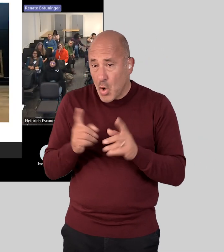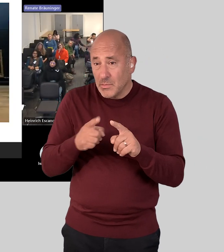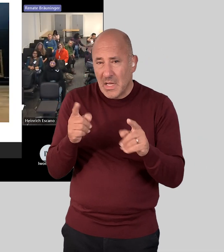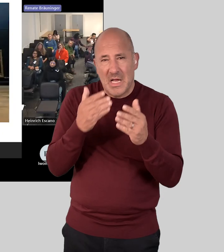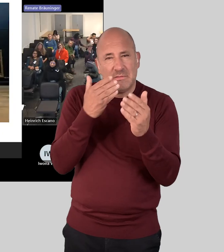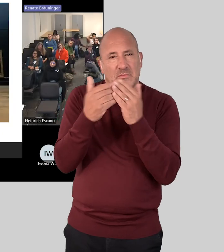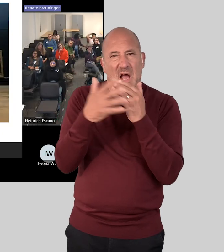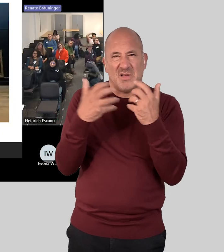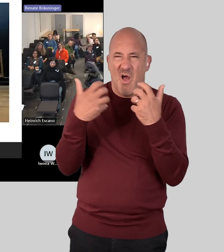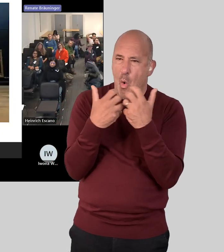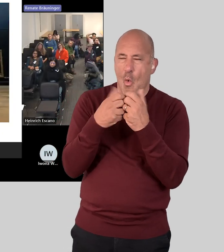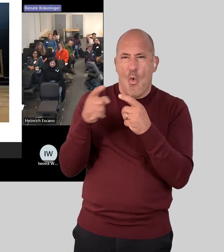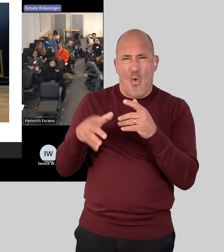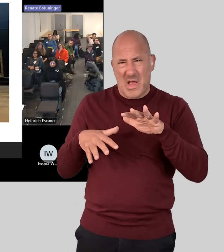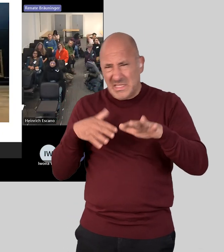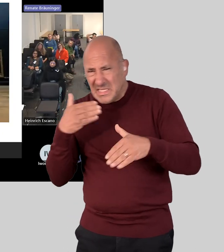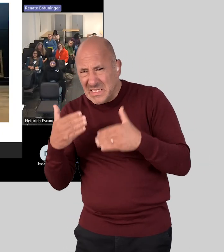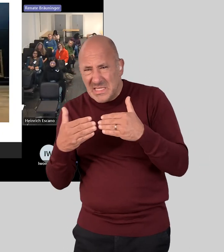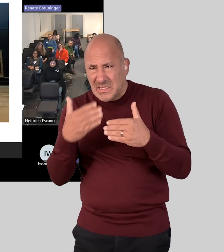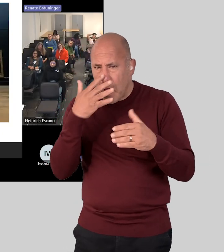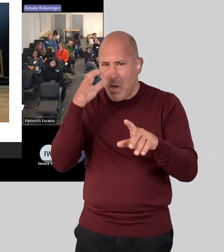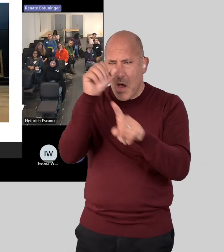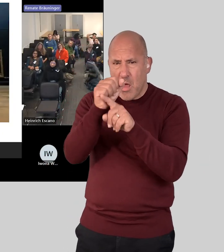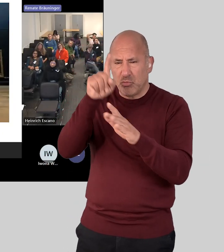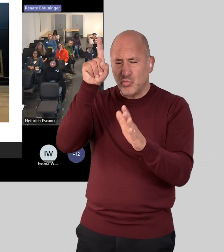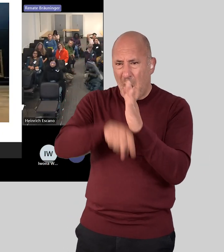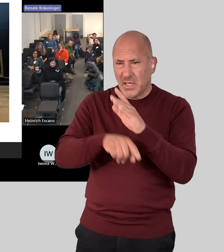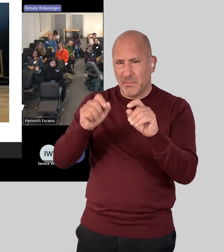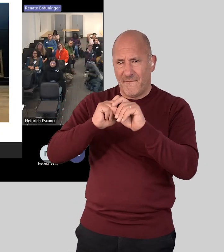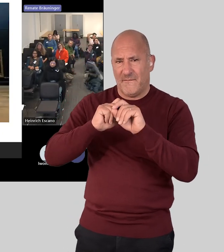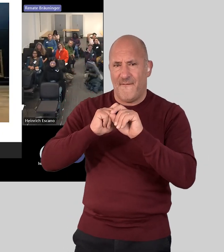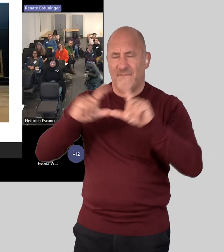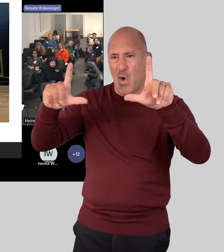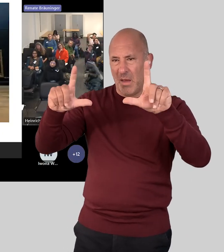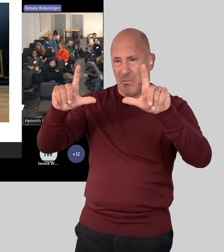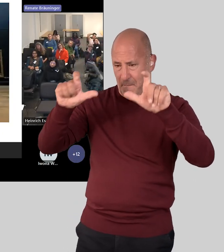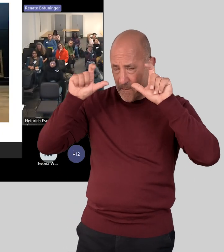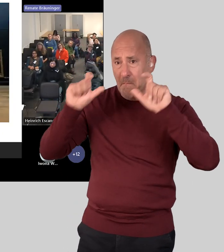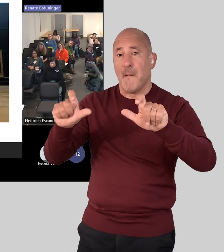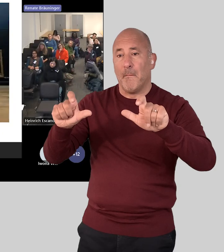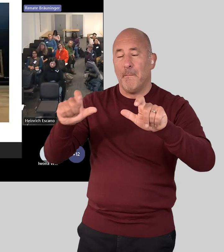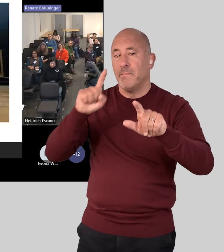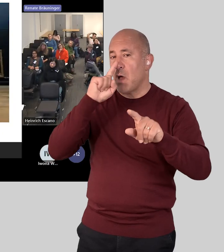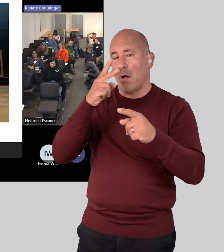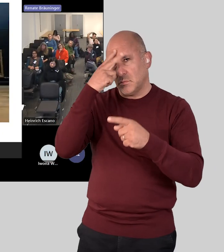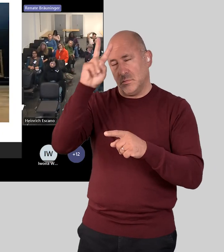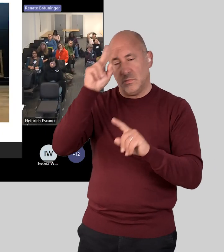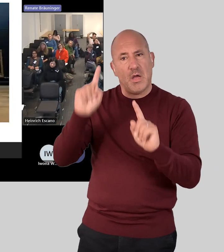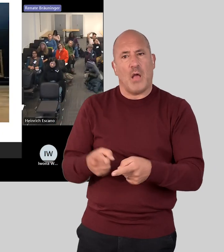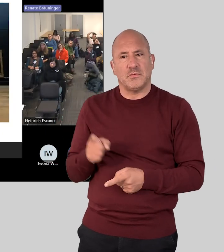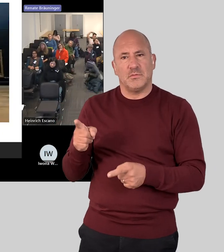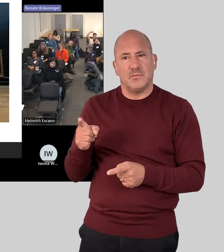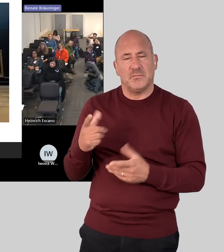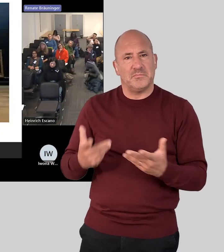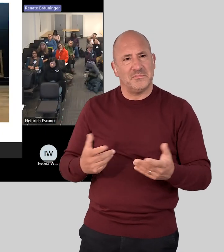is impossible. No matter how much they struggle, it seems they notice too late that they have been framed and there is no